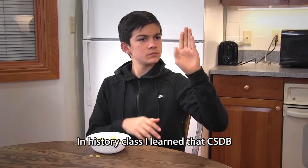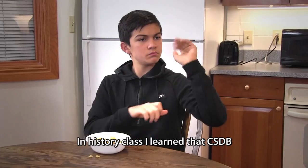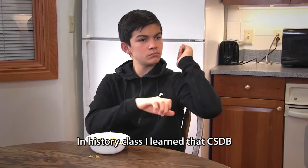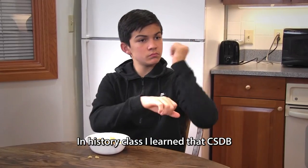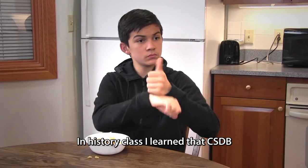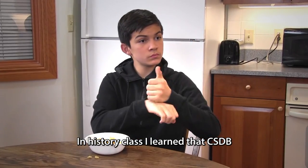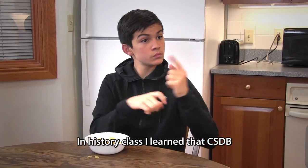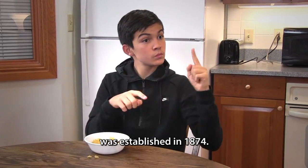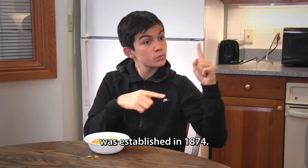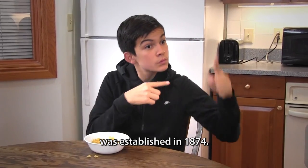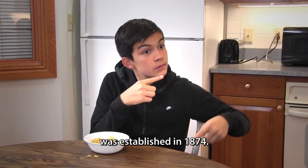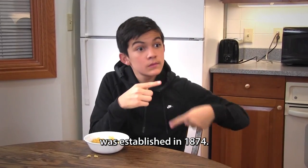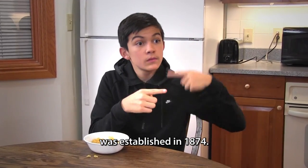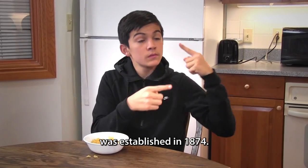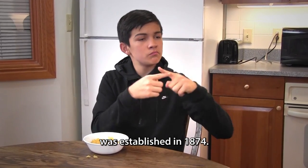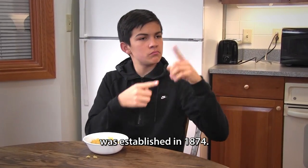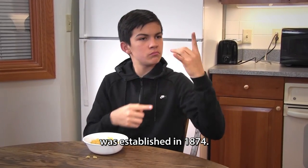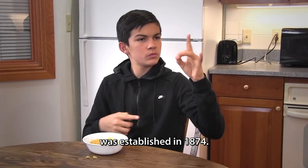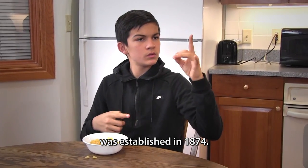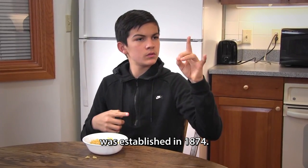was established in